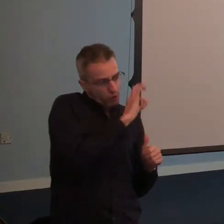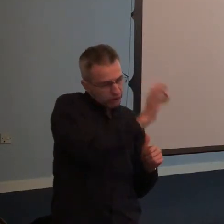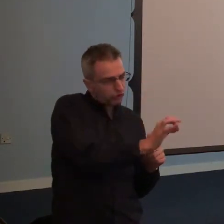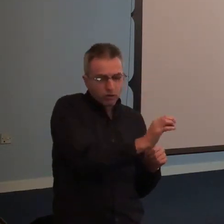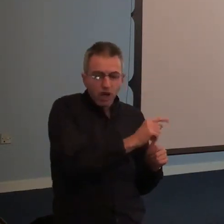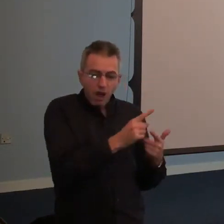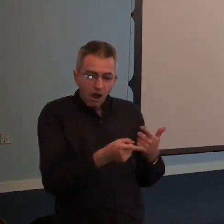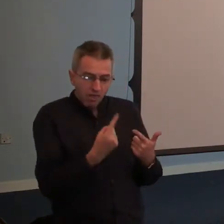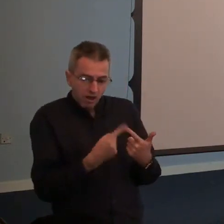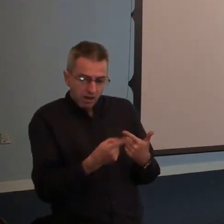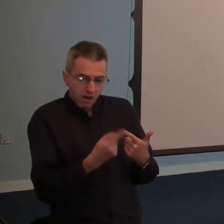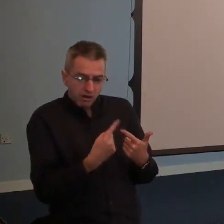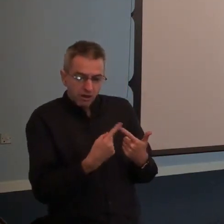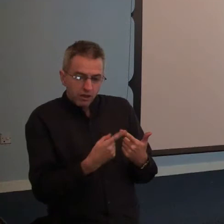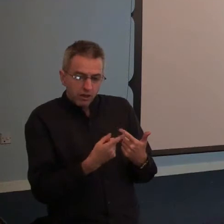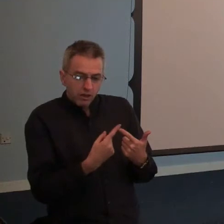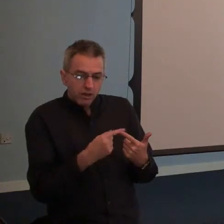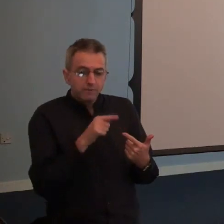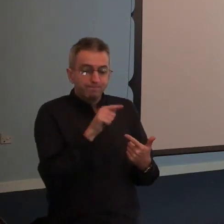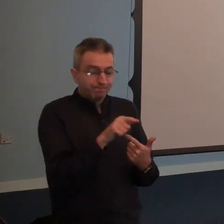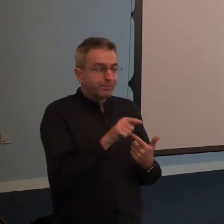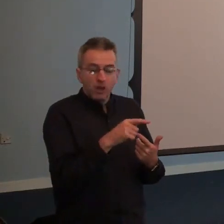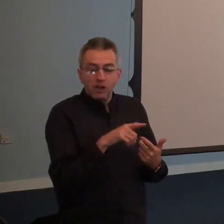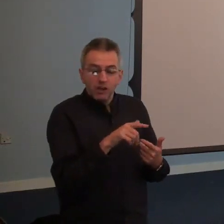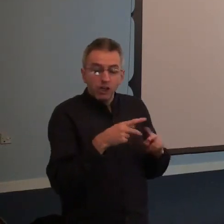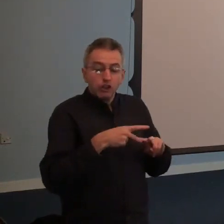kept that question quite broad. The second question we asked about was